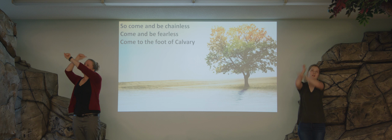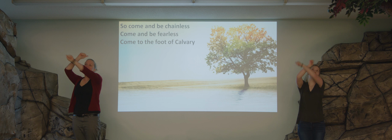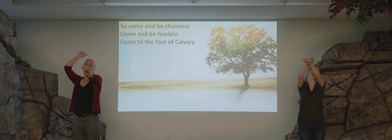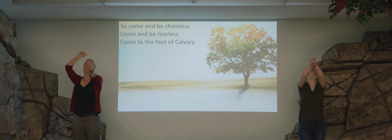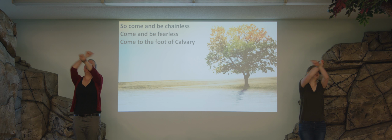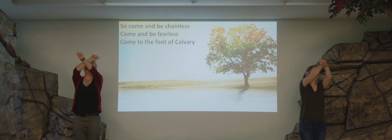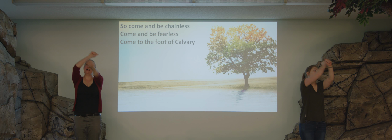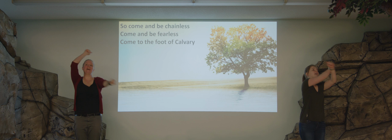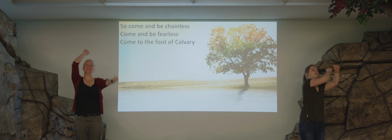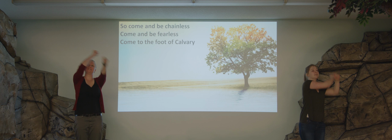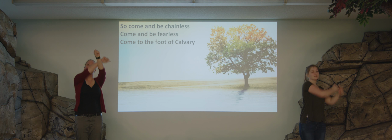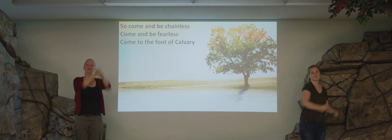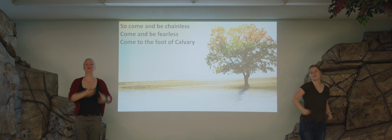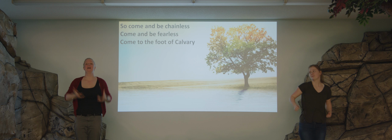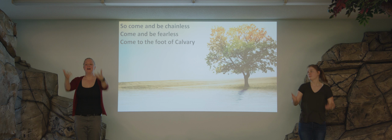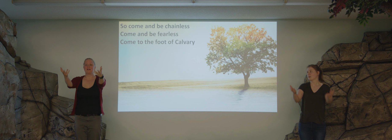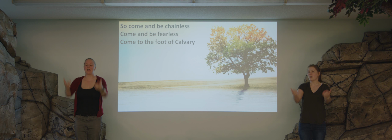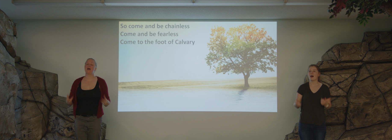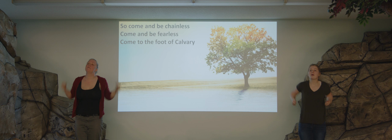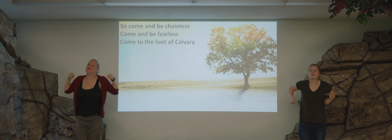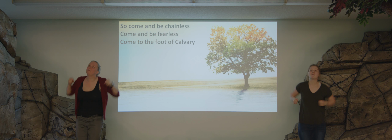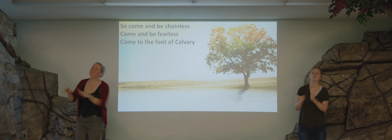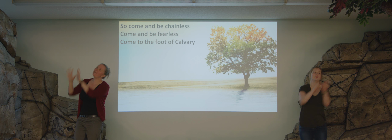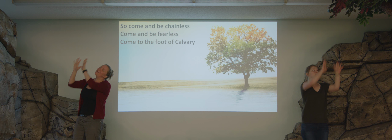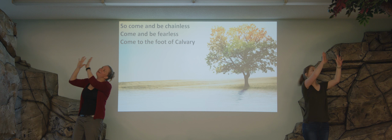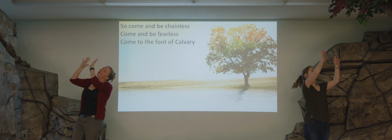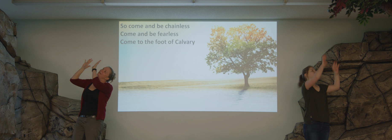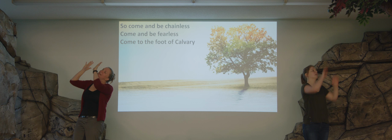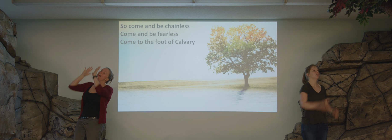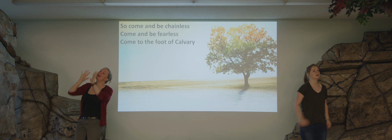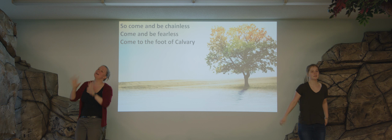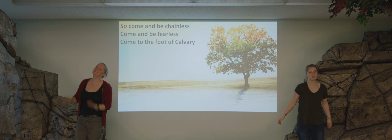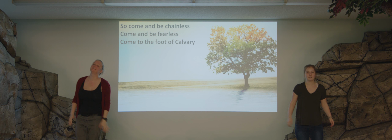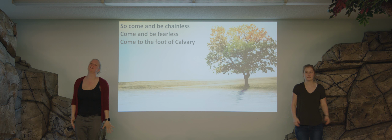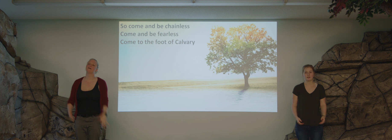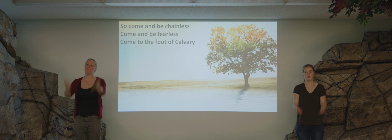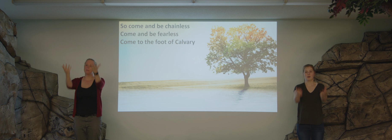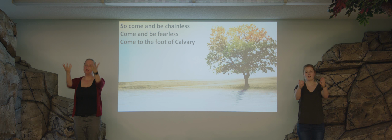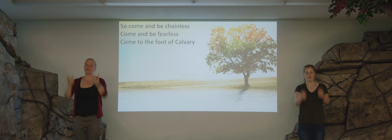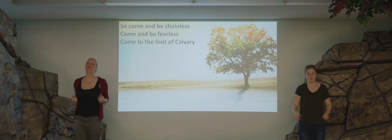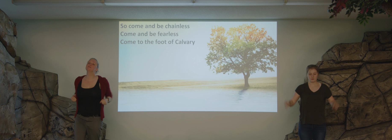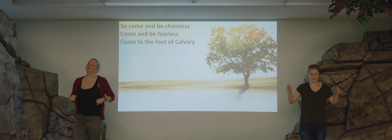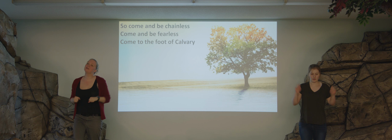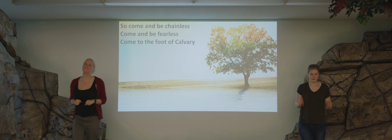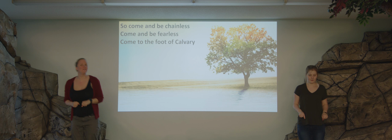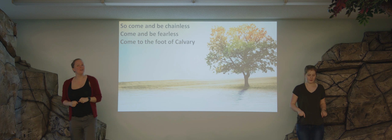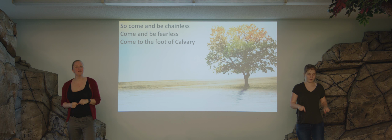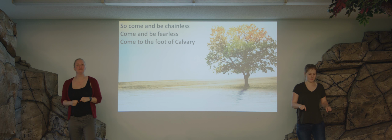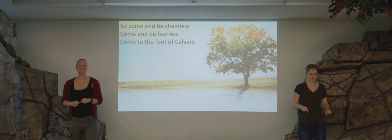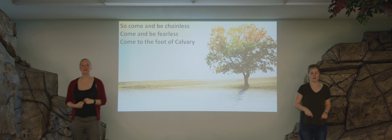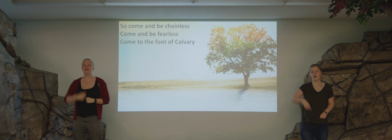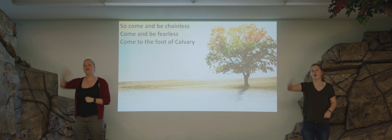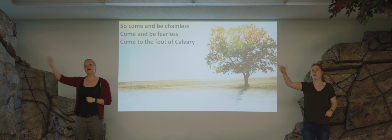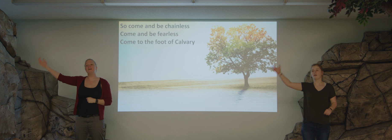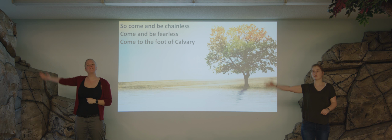shameless, come and be fearless. Come to the foot of